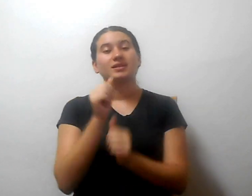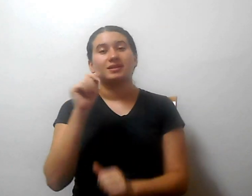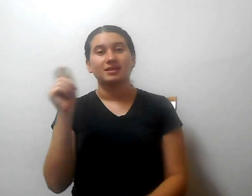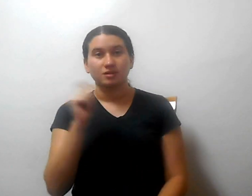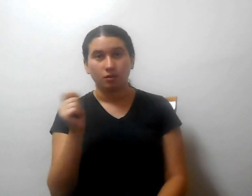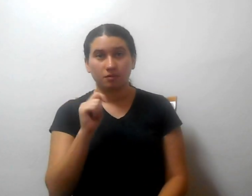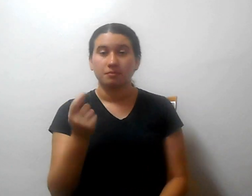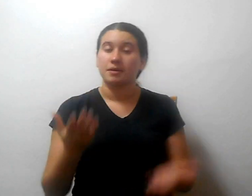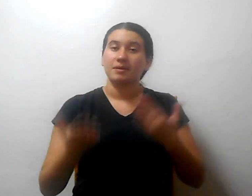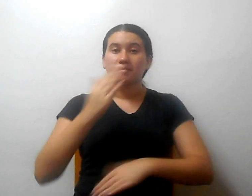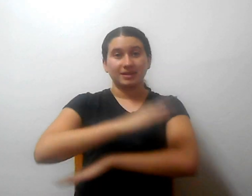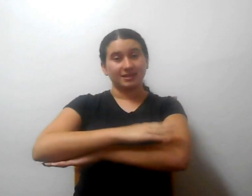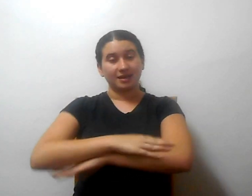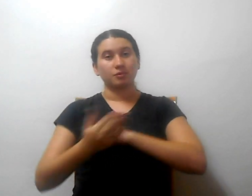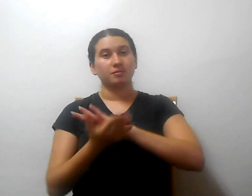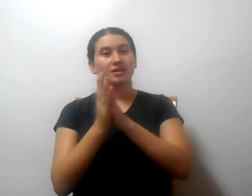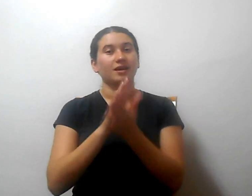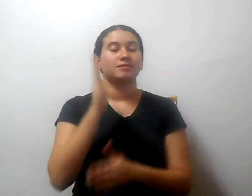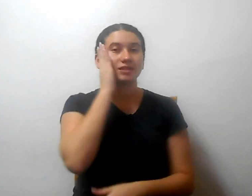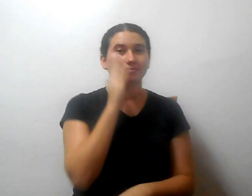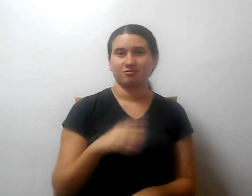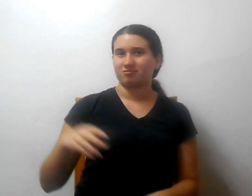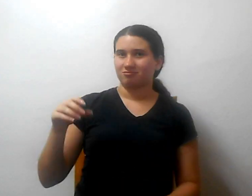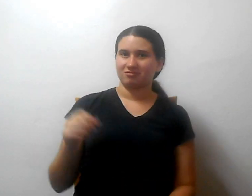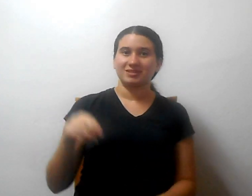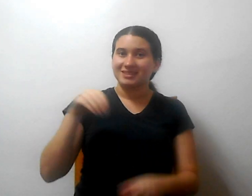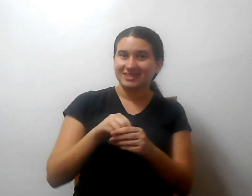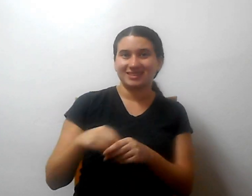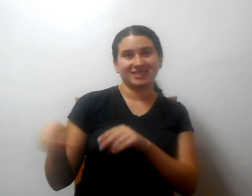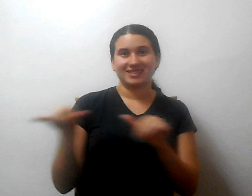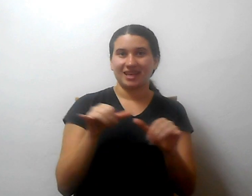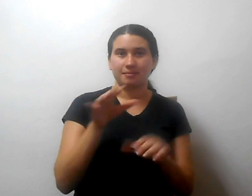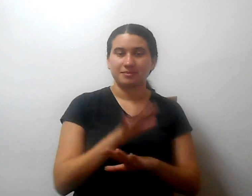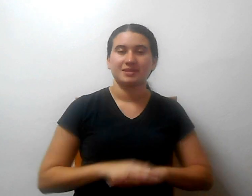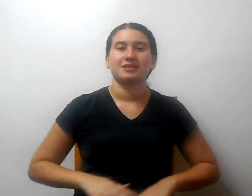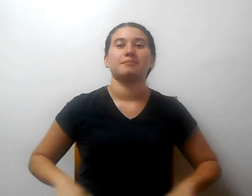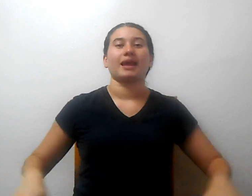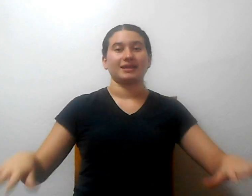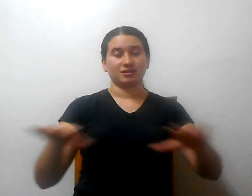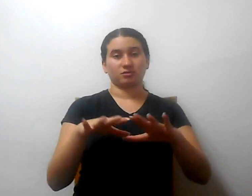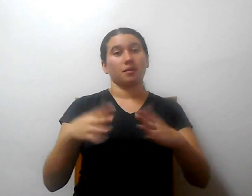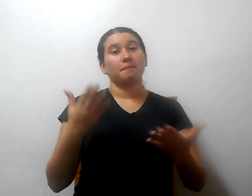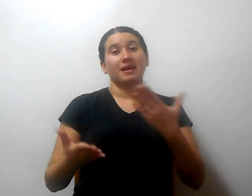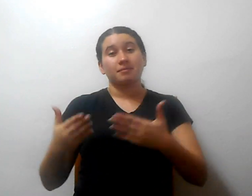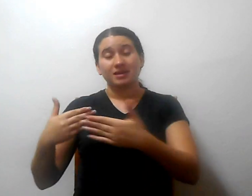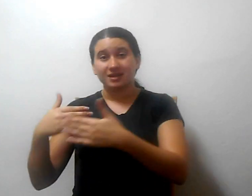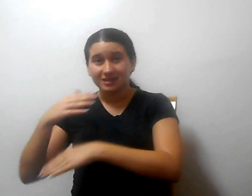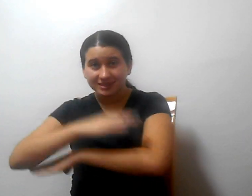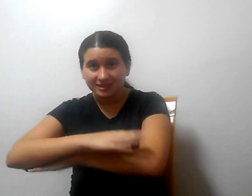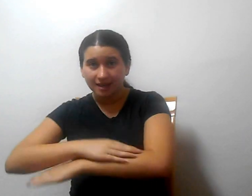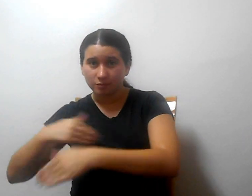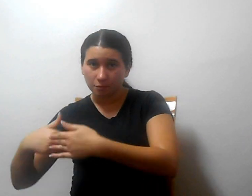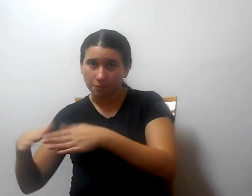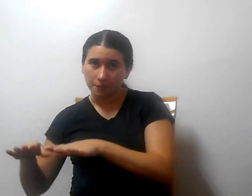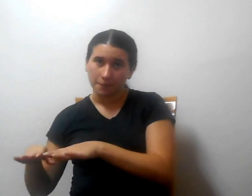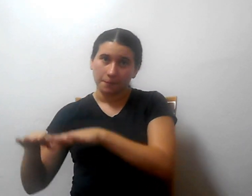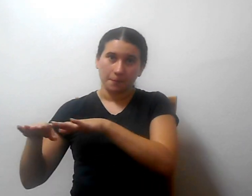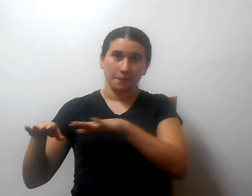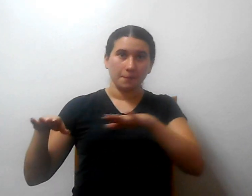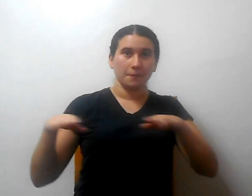a bed, same space. A little side table stretches out to seat 10. In the winning Life Edited scheme in a